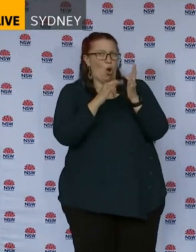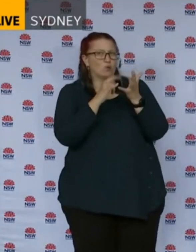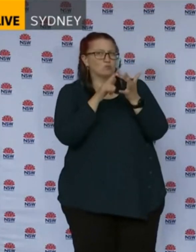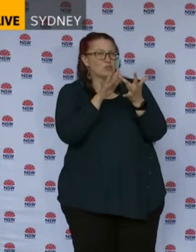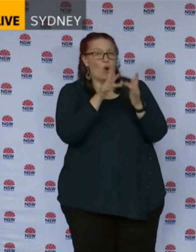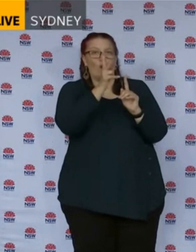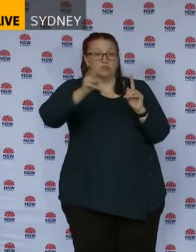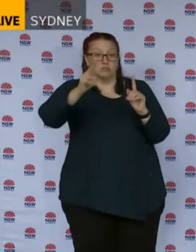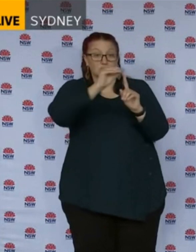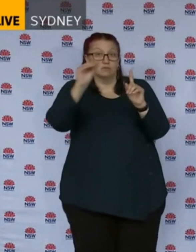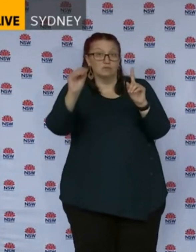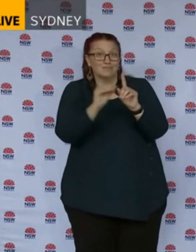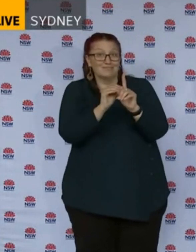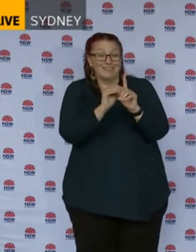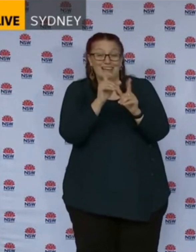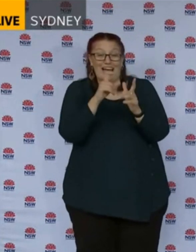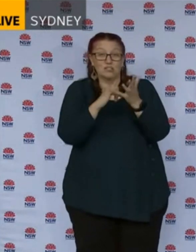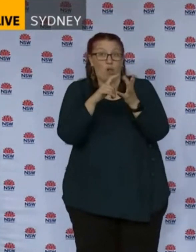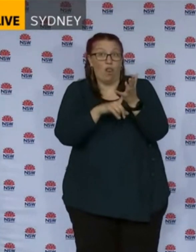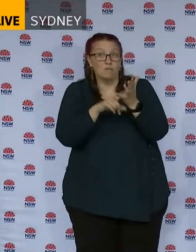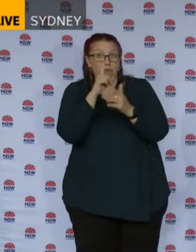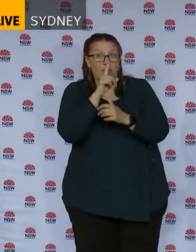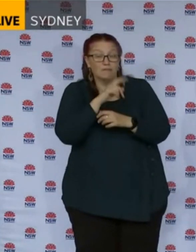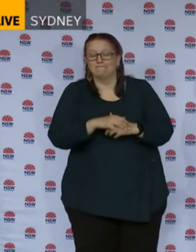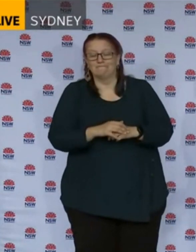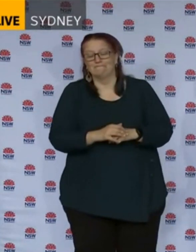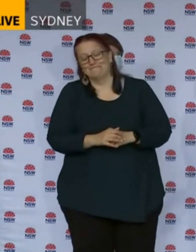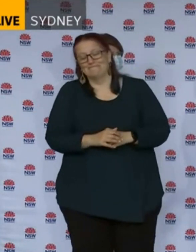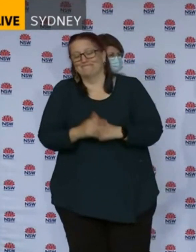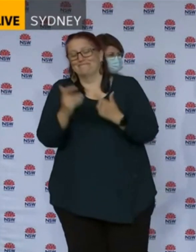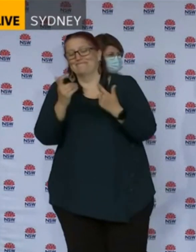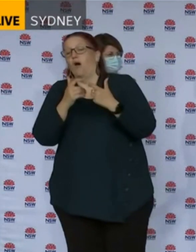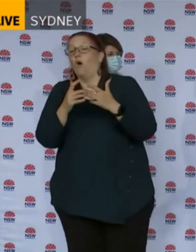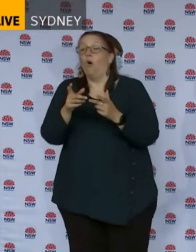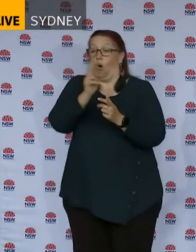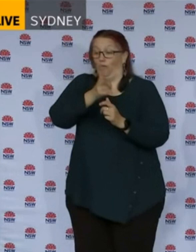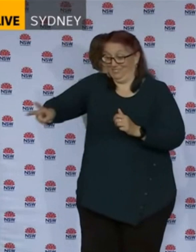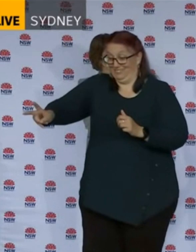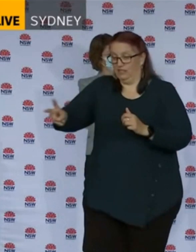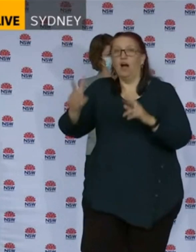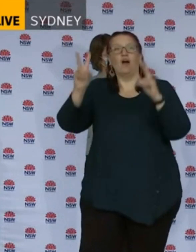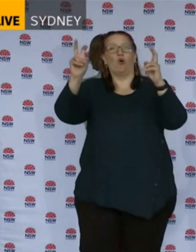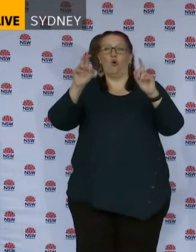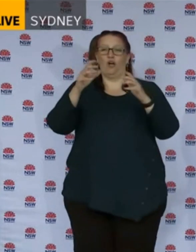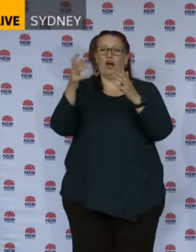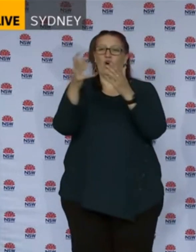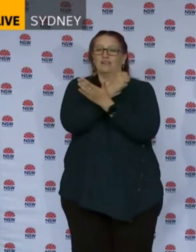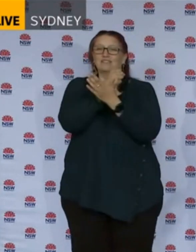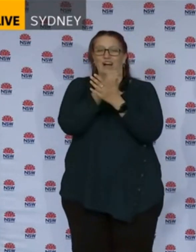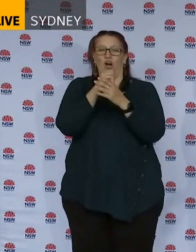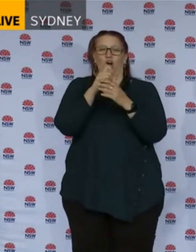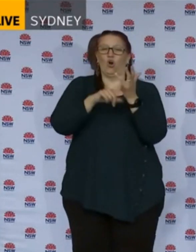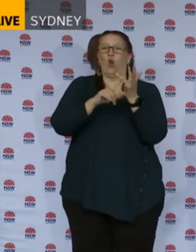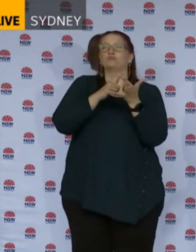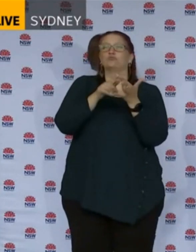casual contacts? How often has that happened before? Close contacts often get downgraded to casual contacts. I think I gave